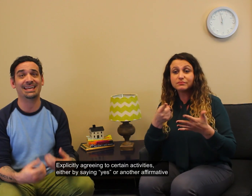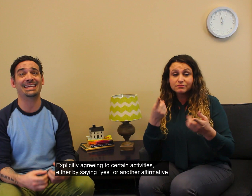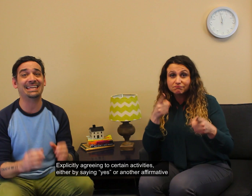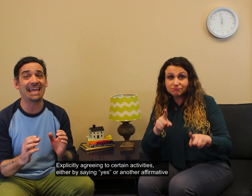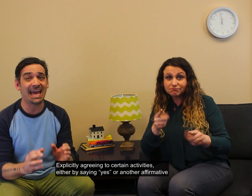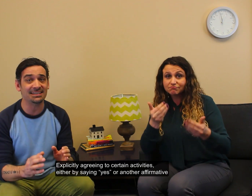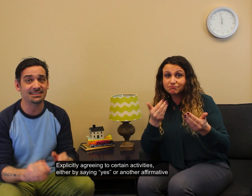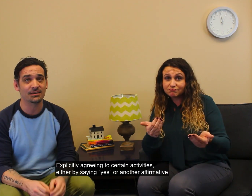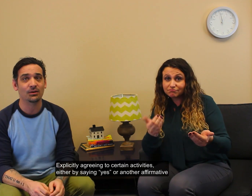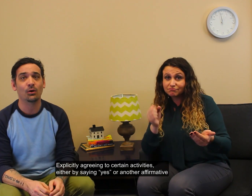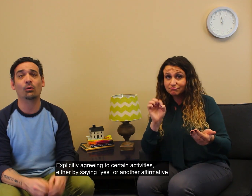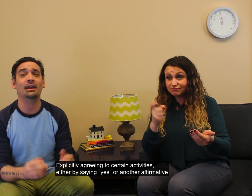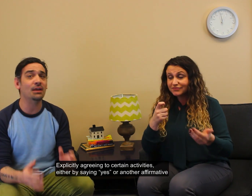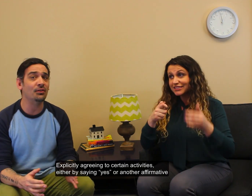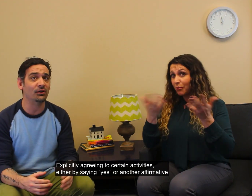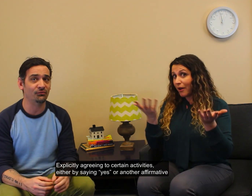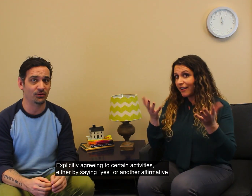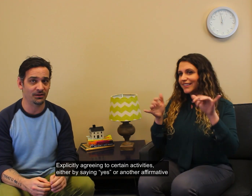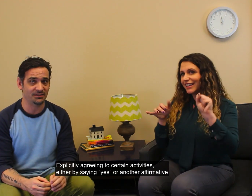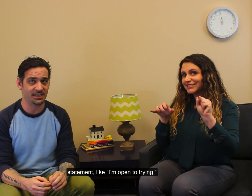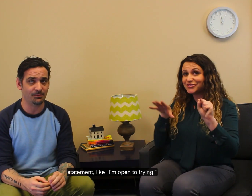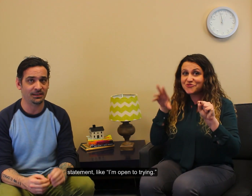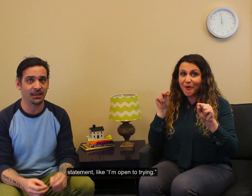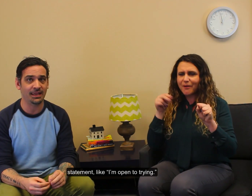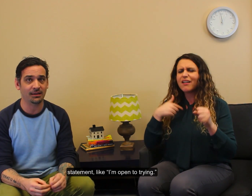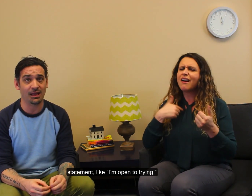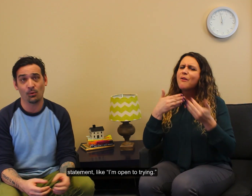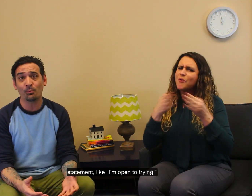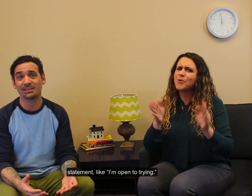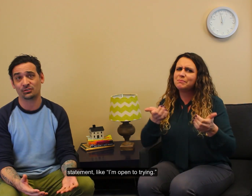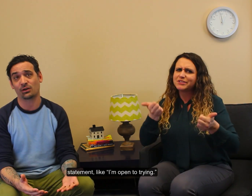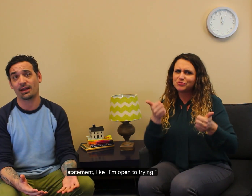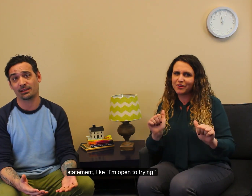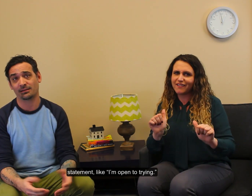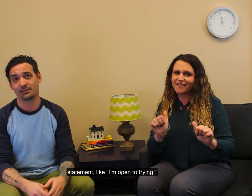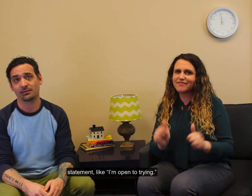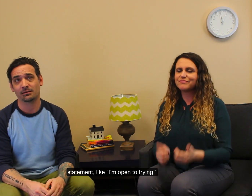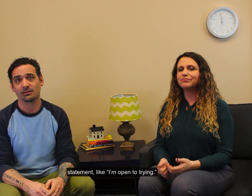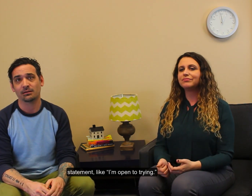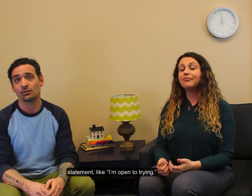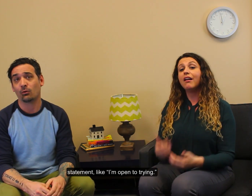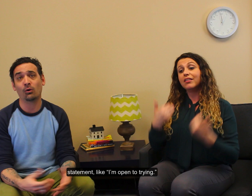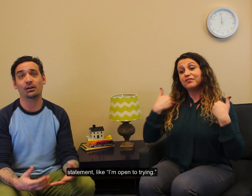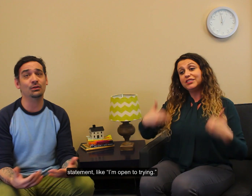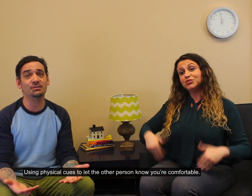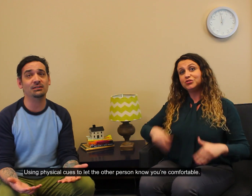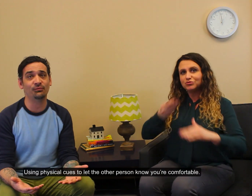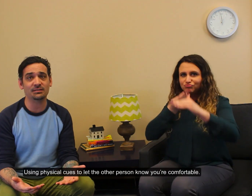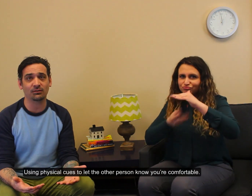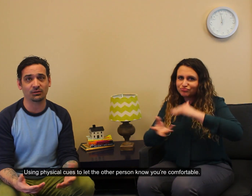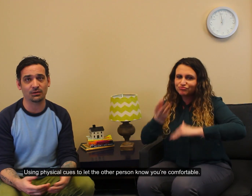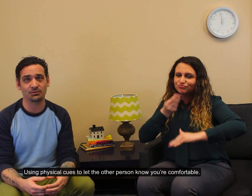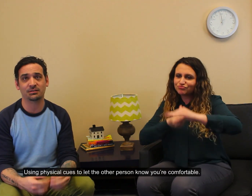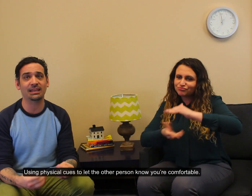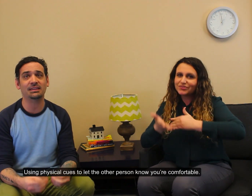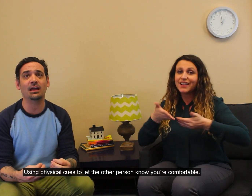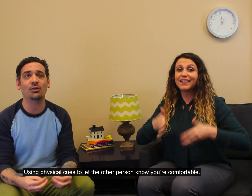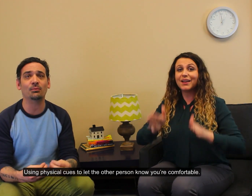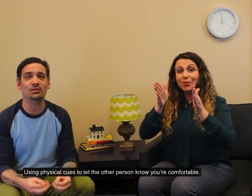saying yes or another affirmative statement like, "I'm open to trying." Or using physical cues to let the other